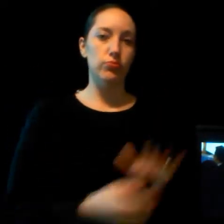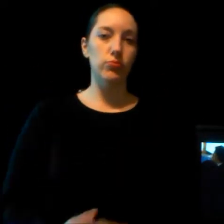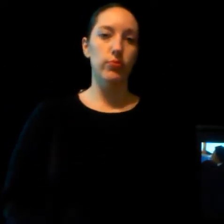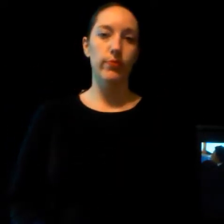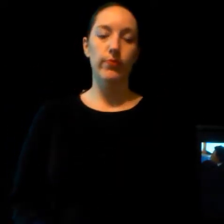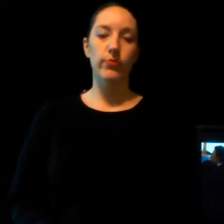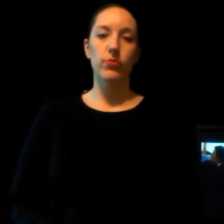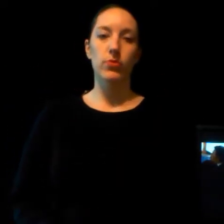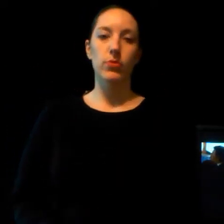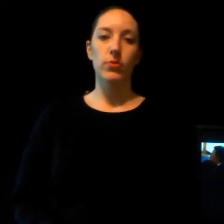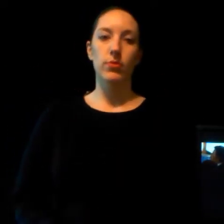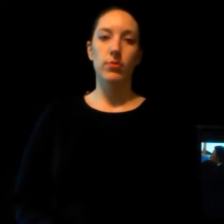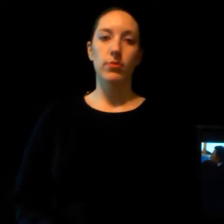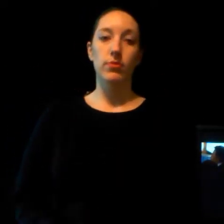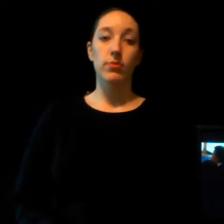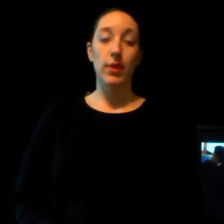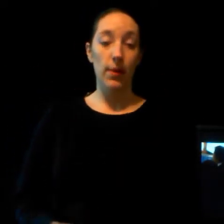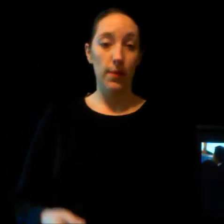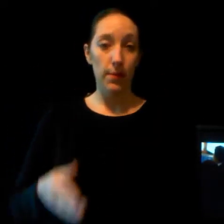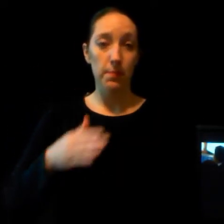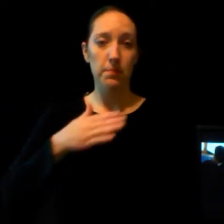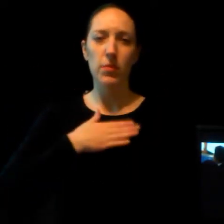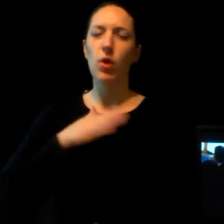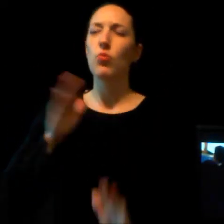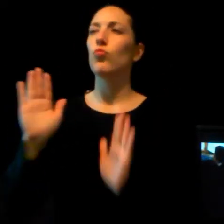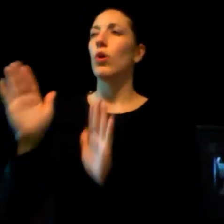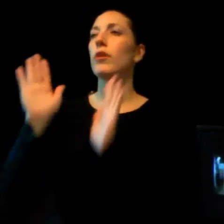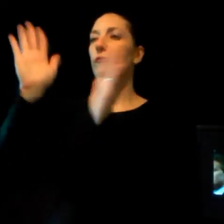Outstanding Vice President Joe Biden is here.